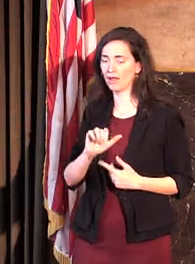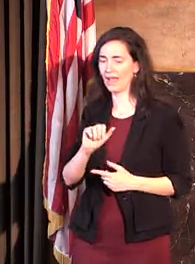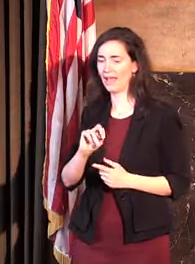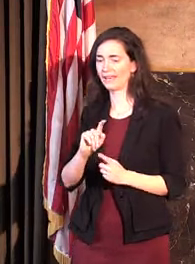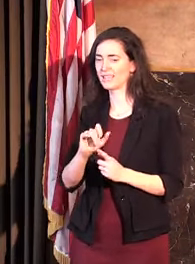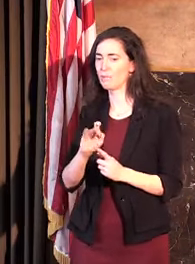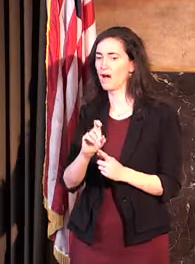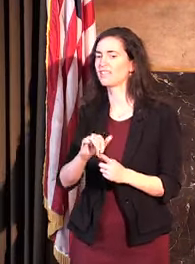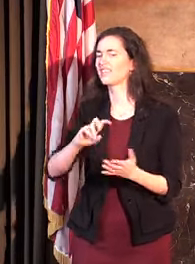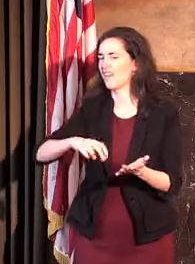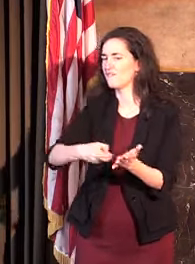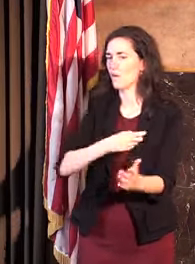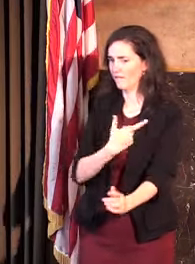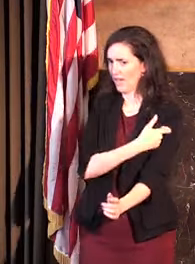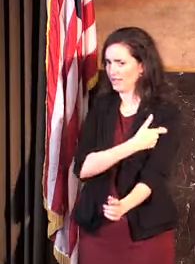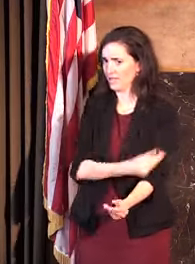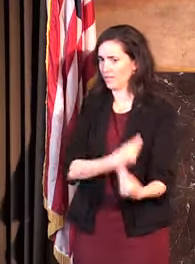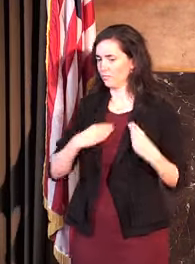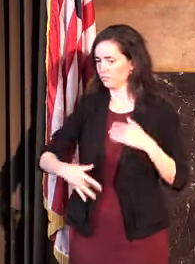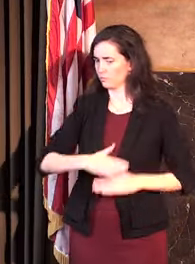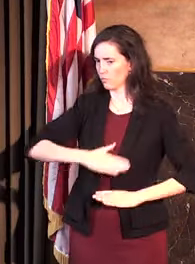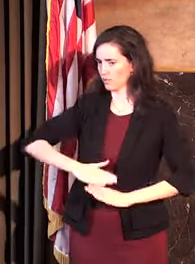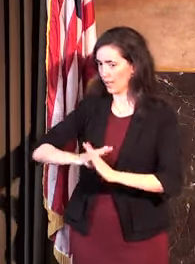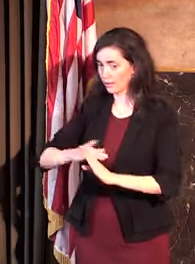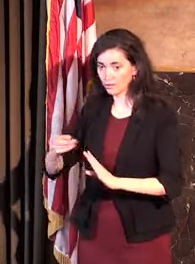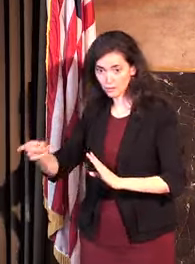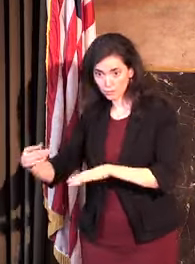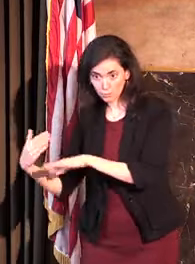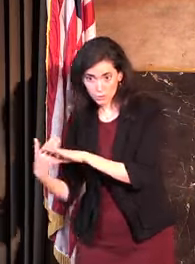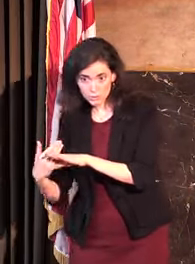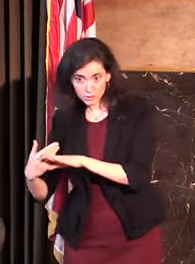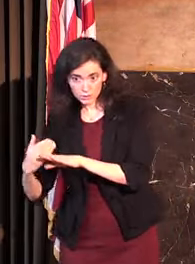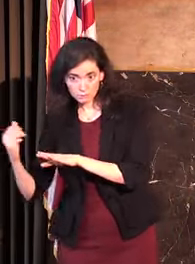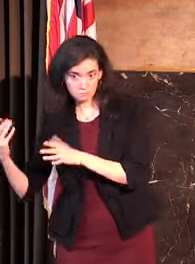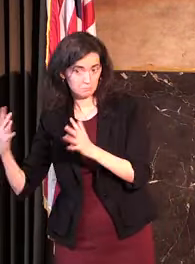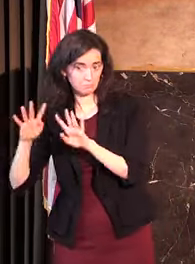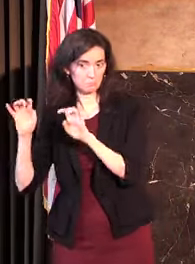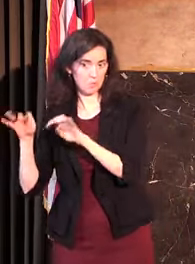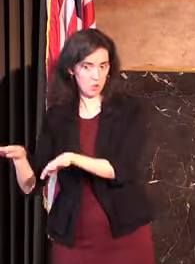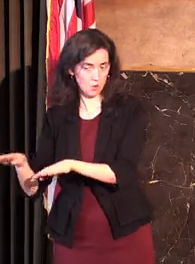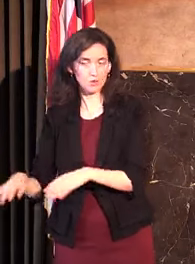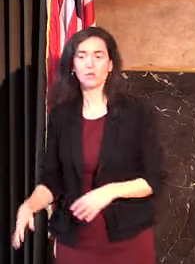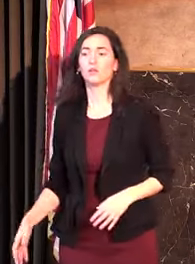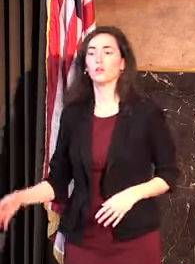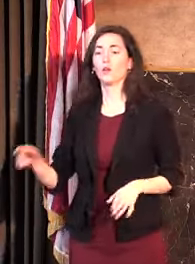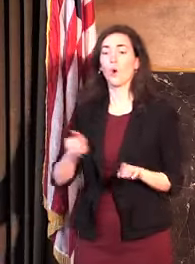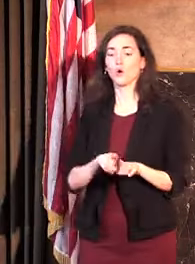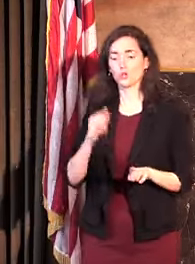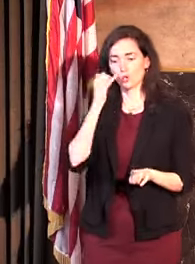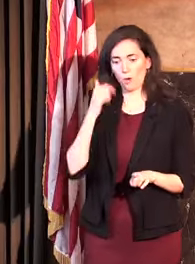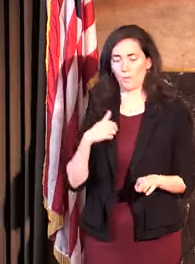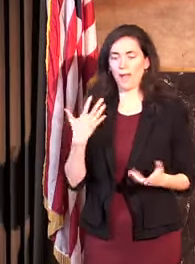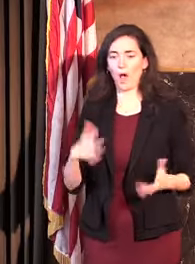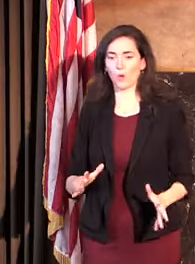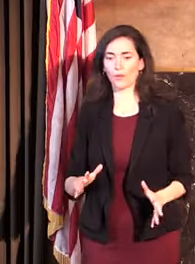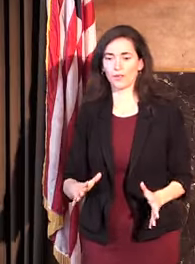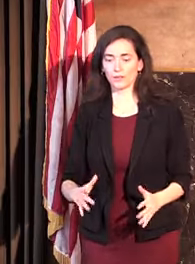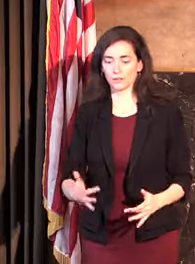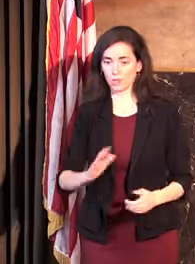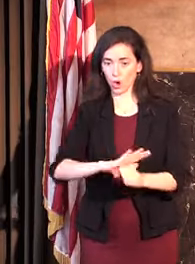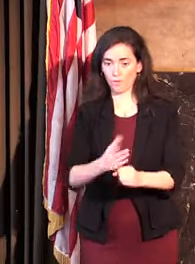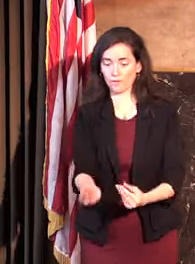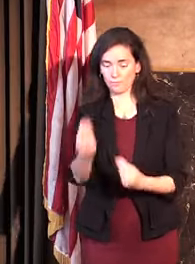vaccinated, and resistant to the polyclonal antibodies one receives from having prior infection. We do